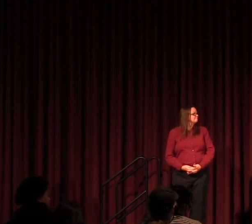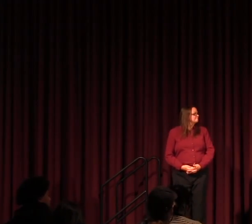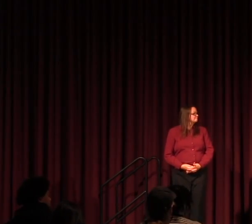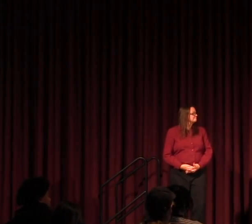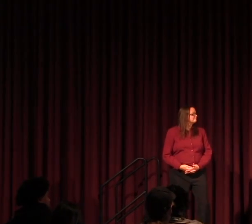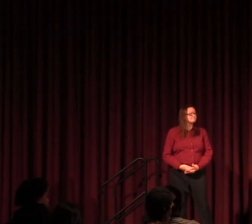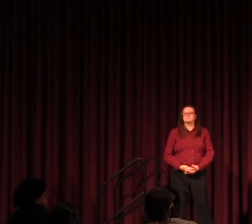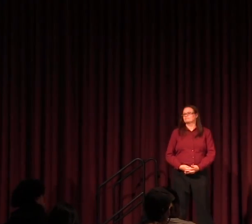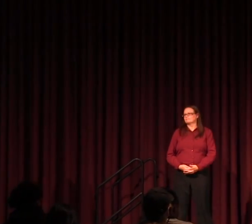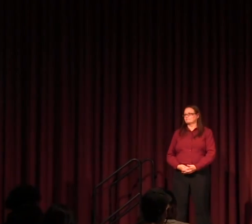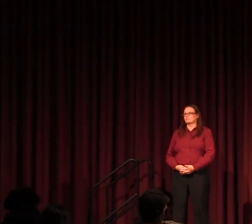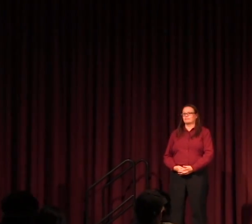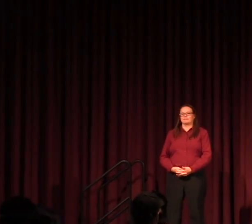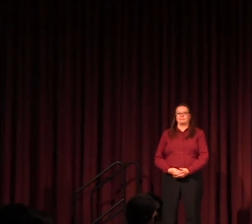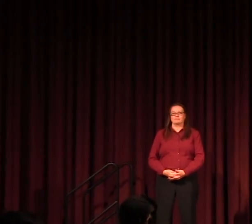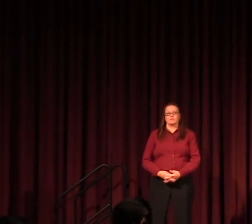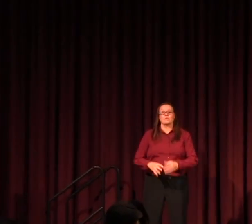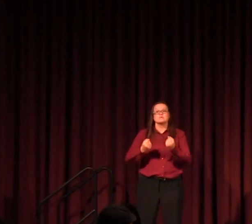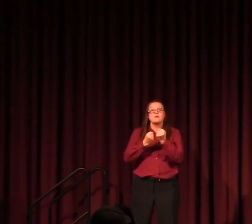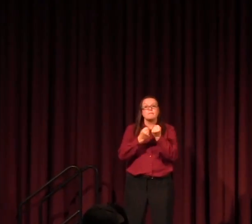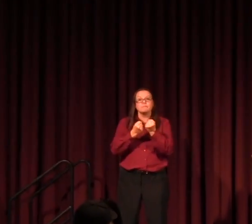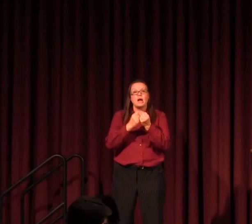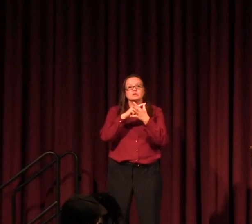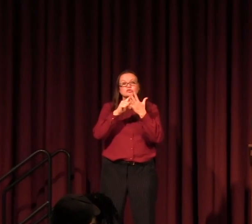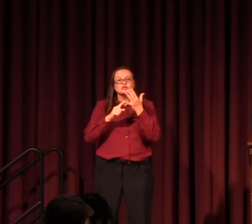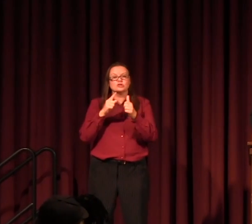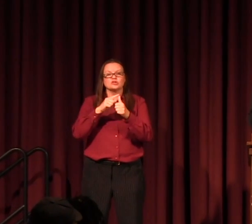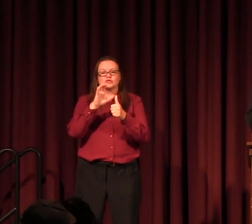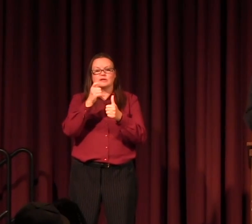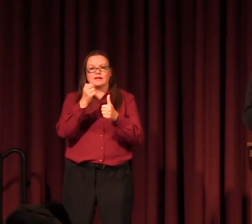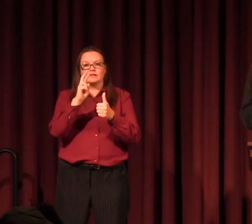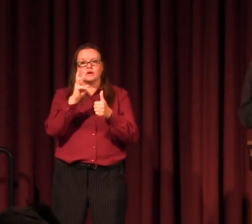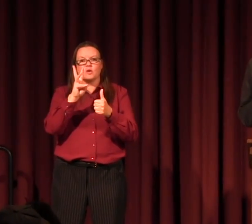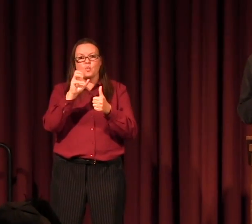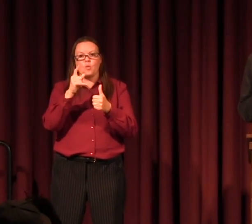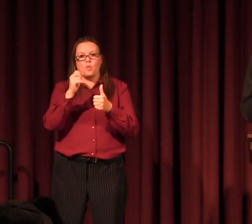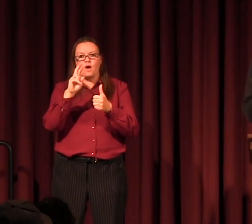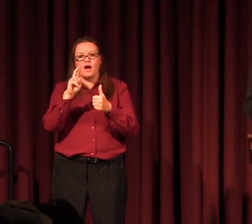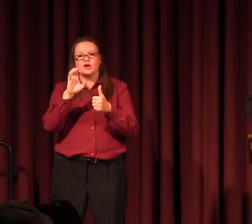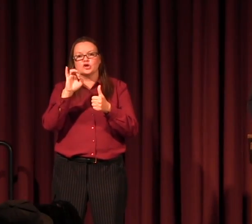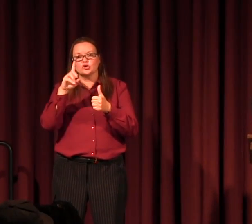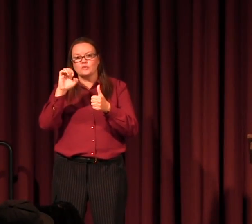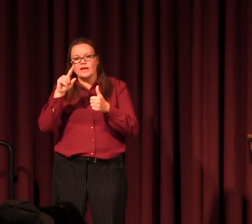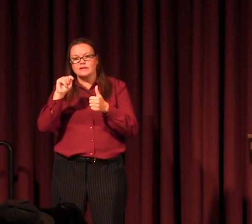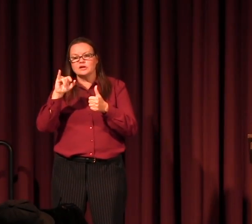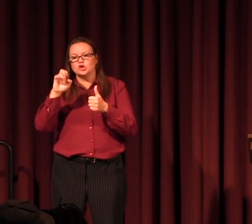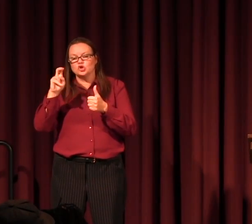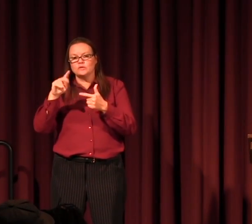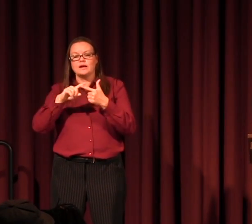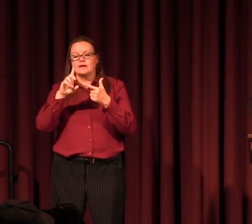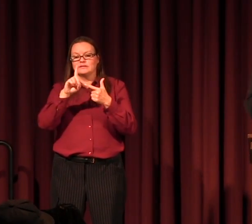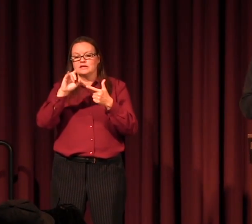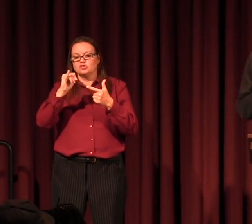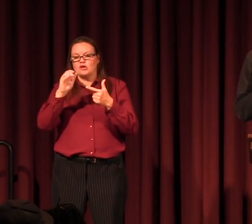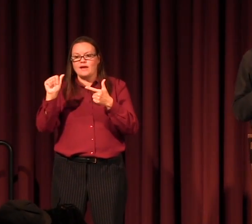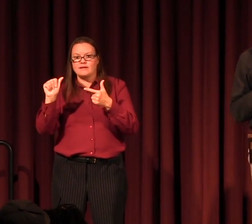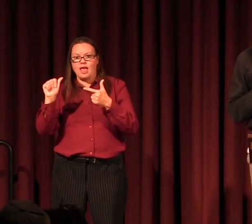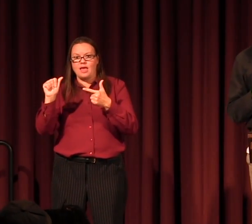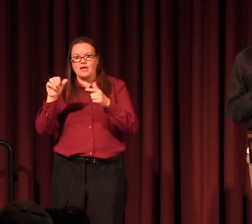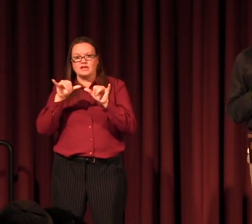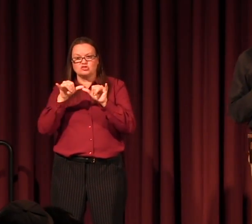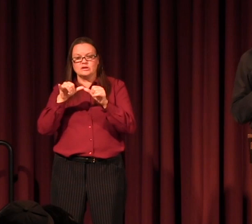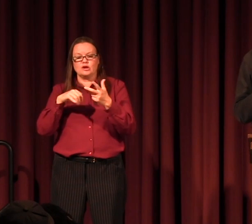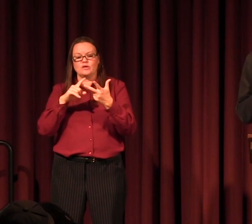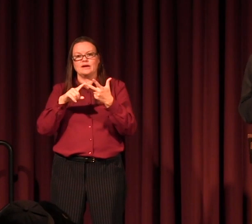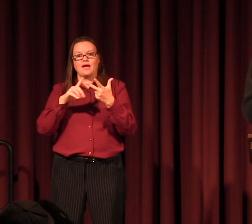Thank you again to all of our sponsors, including Clearwater Credit Union, lead sponsor, and DJ&A Engineering. A special thank